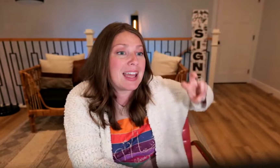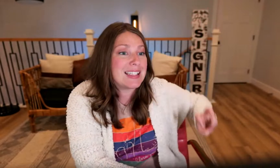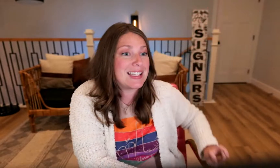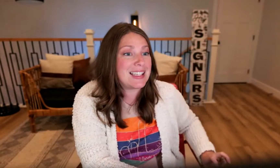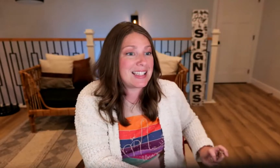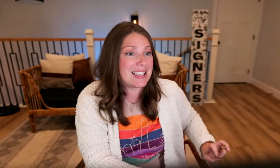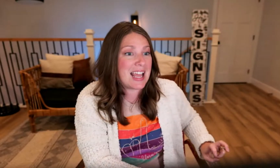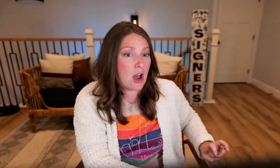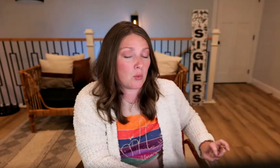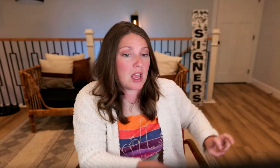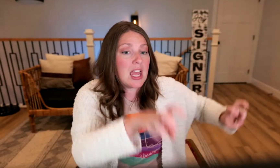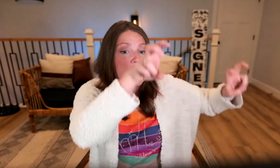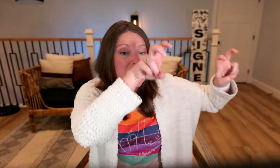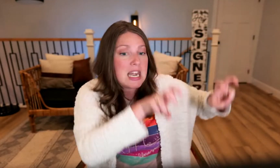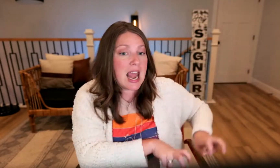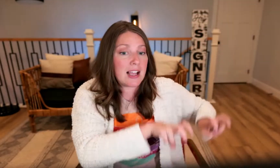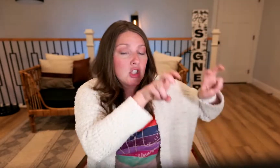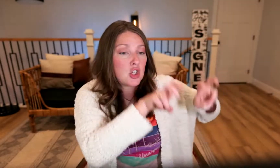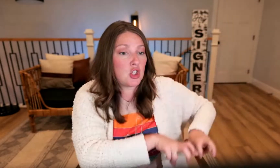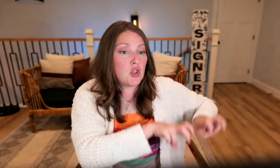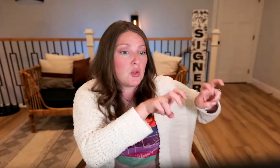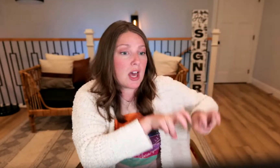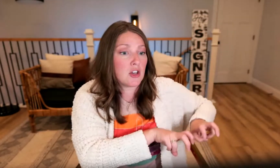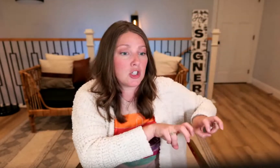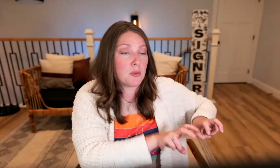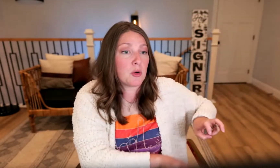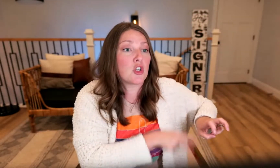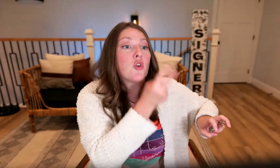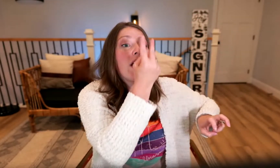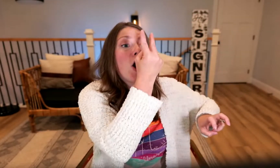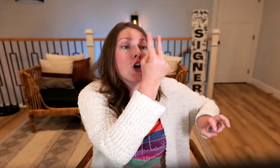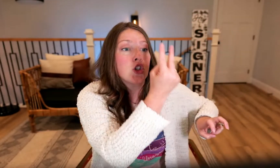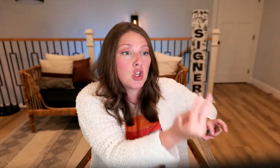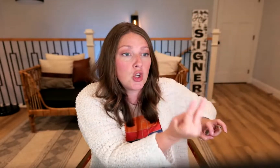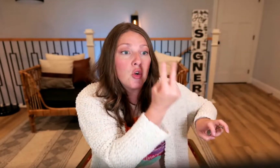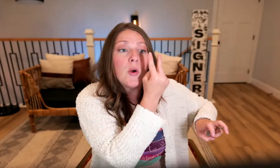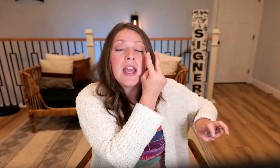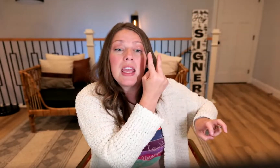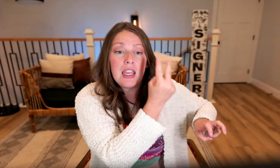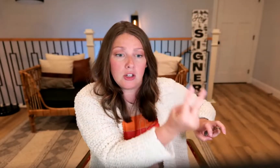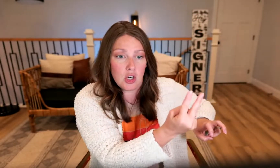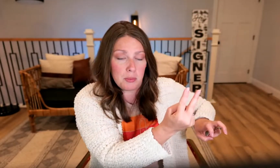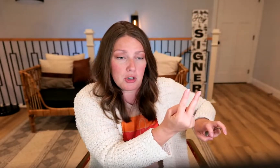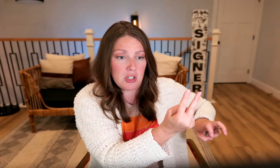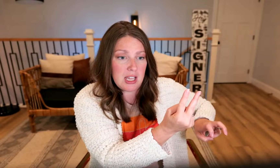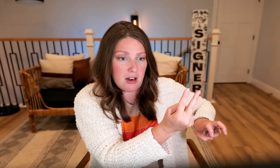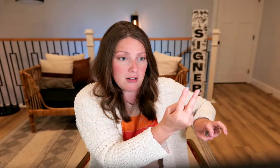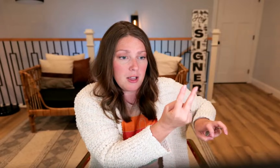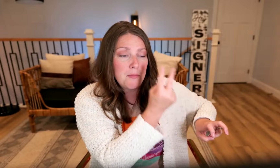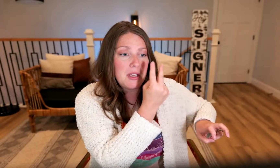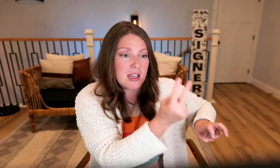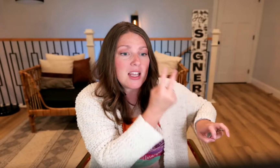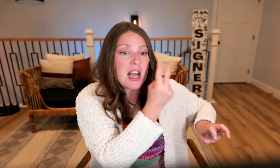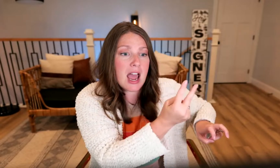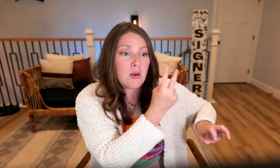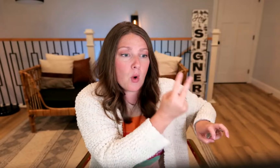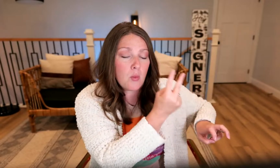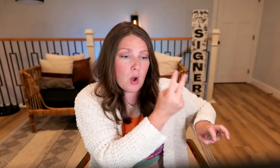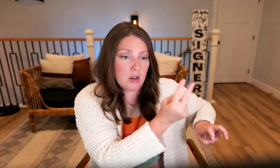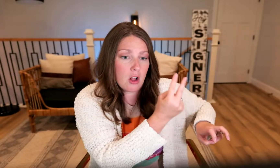and sit down next to the other interpreter. So there are two interpreters there because a 911 call